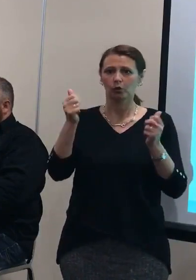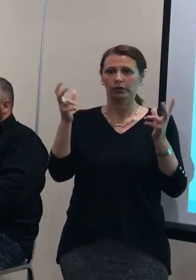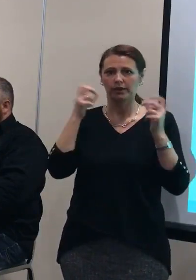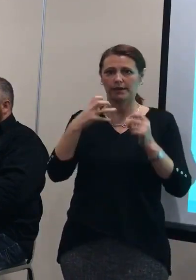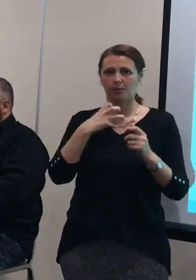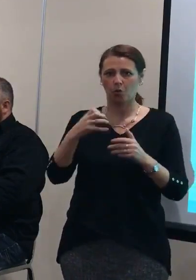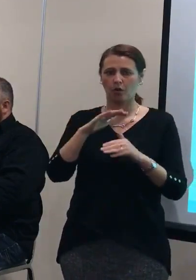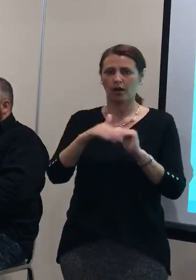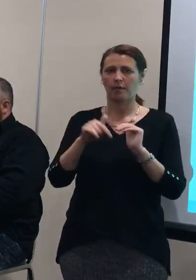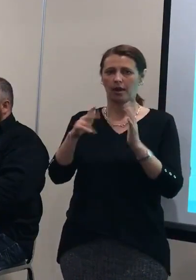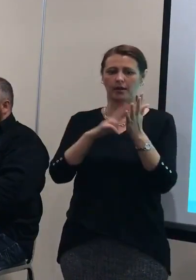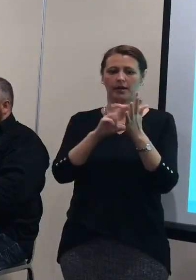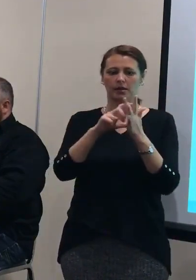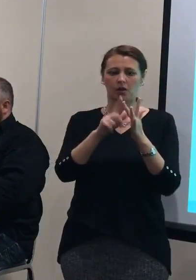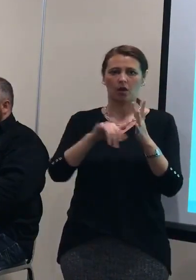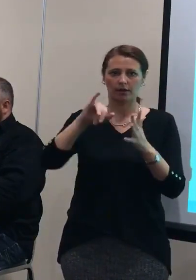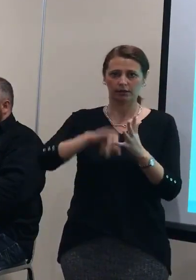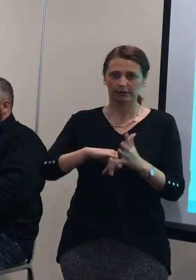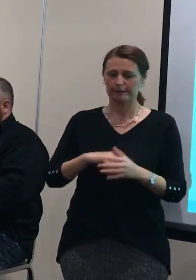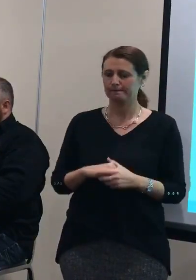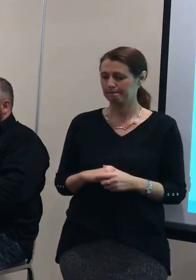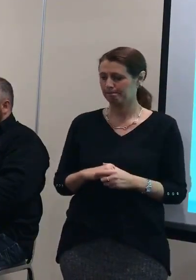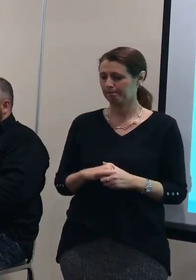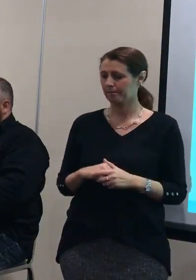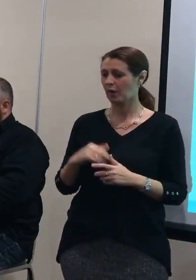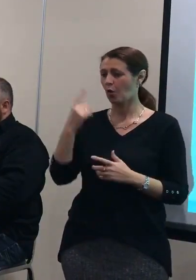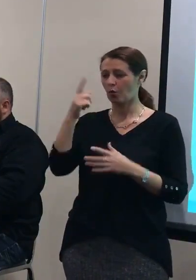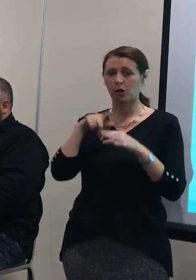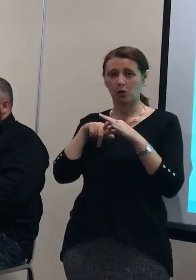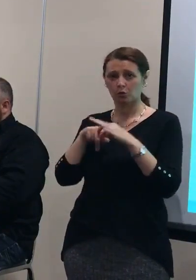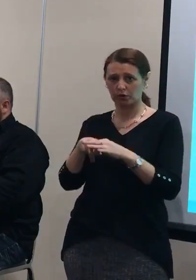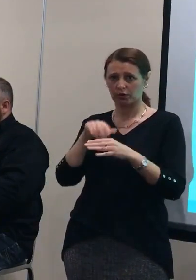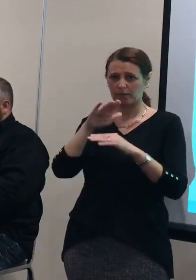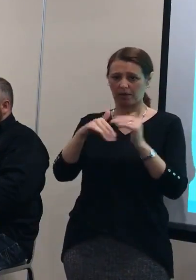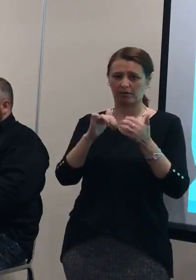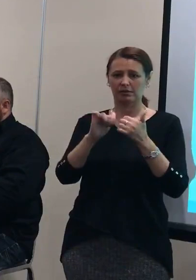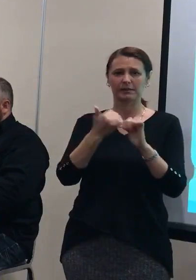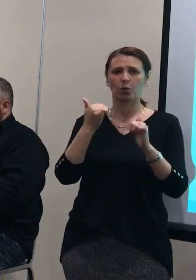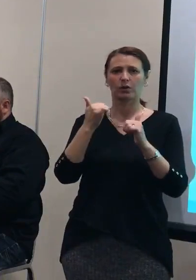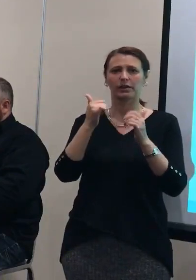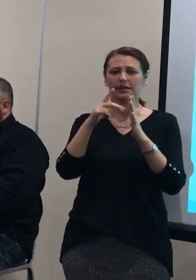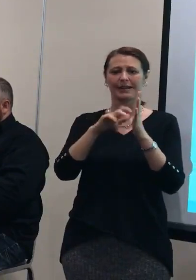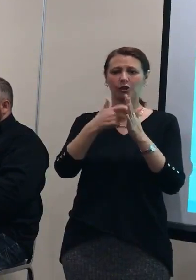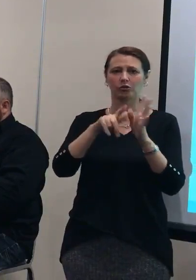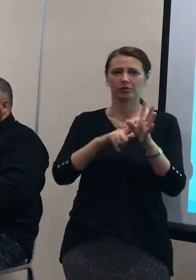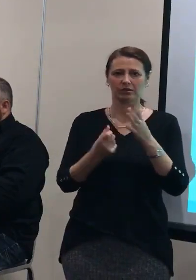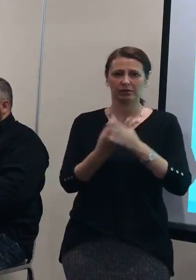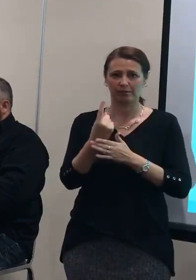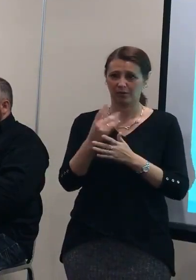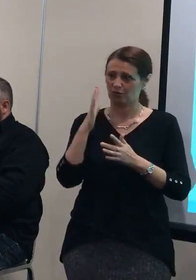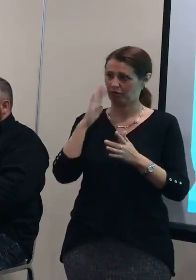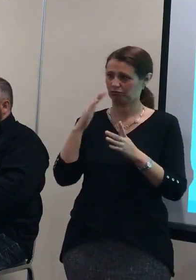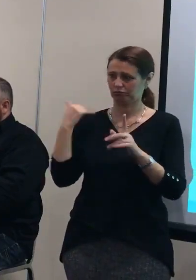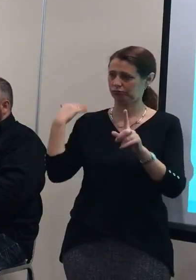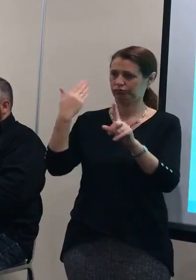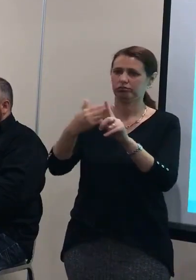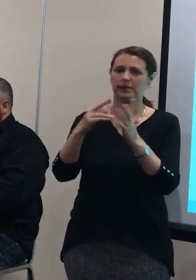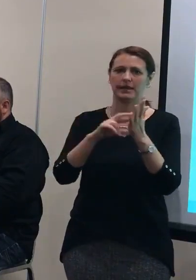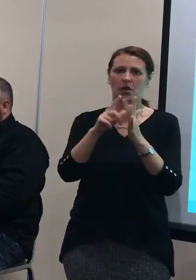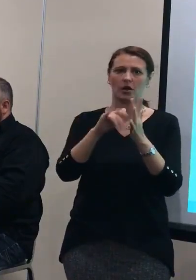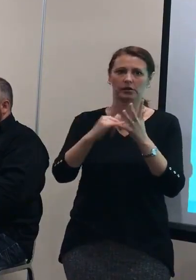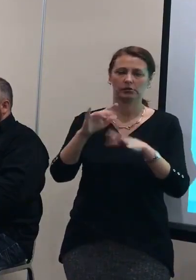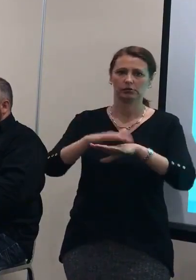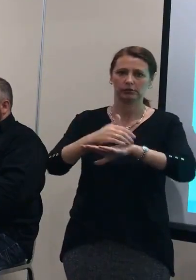about the NDIS. I guess one of the questions that the sport industry has had ever since NDIS was created